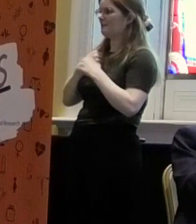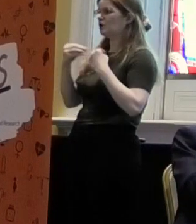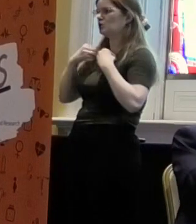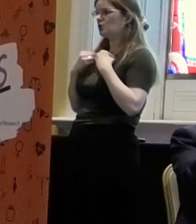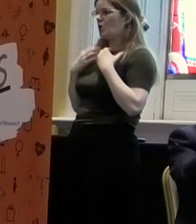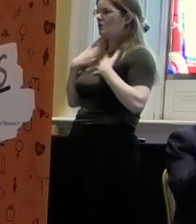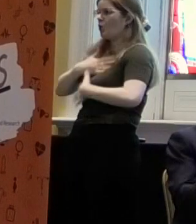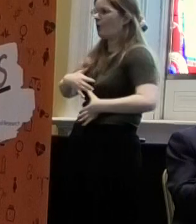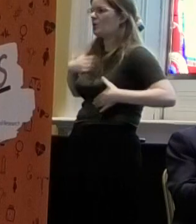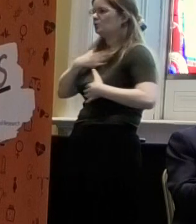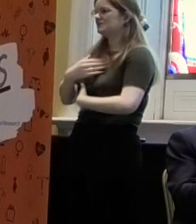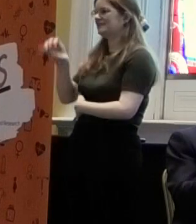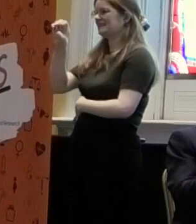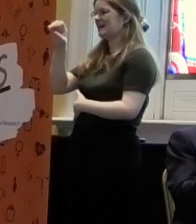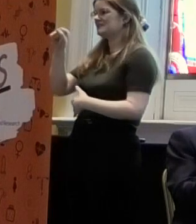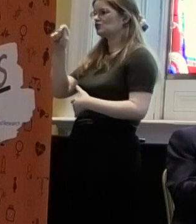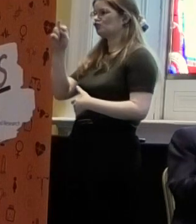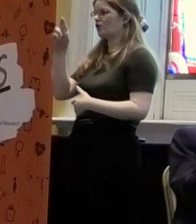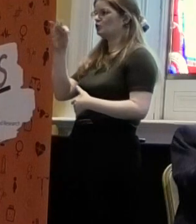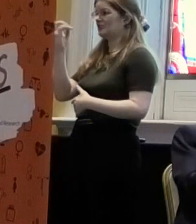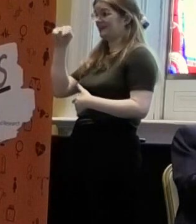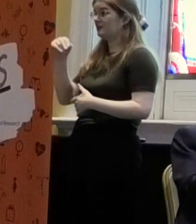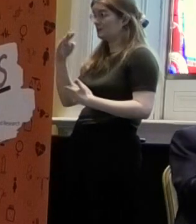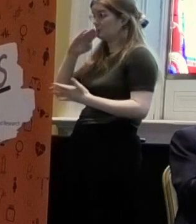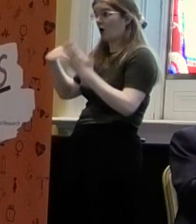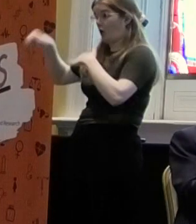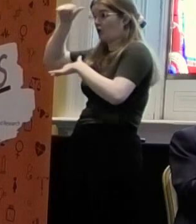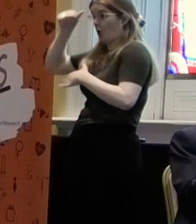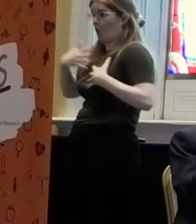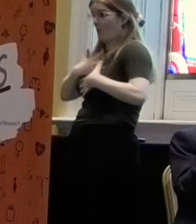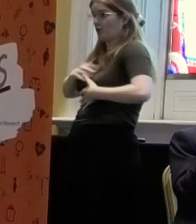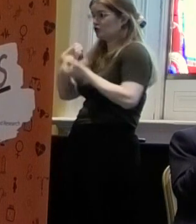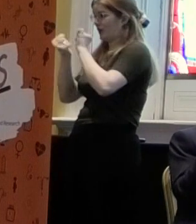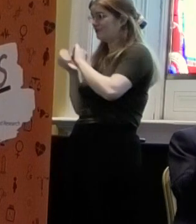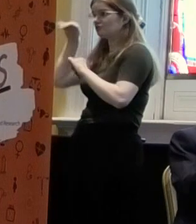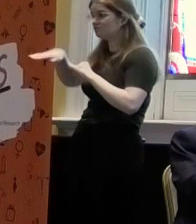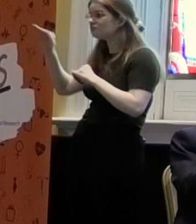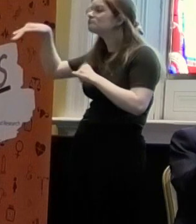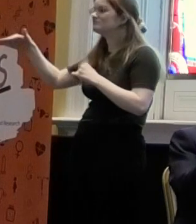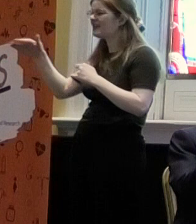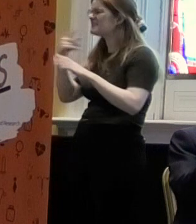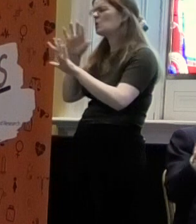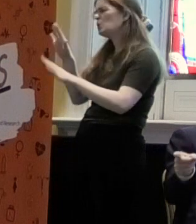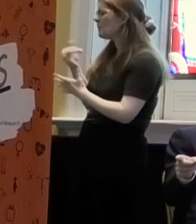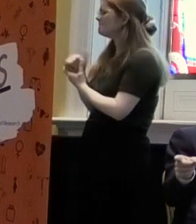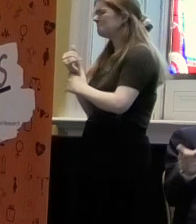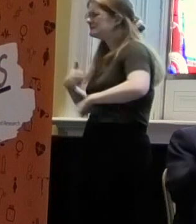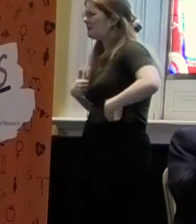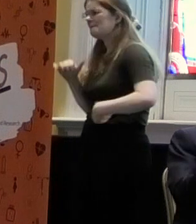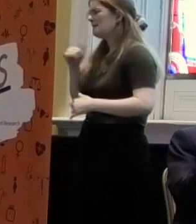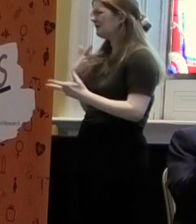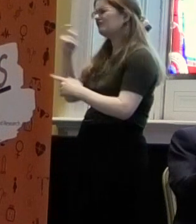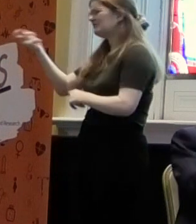levels and changing hormone levels. So people knew about changing hormone levels, said, oh, hold on a second, now that's going to make the interpretation of the data